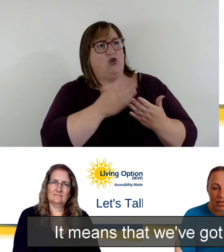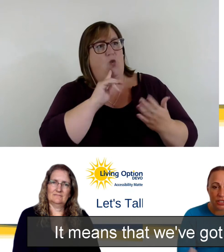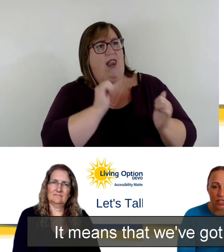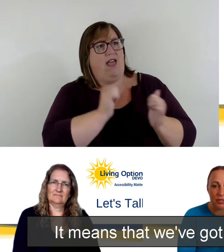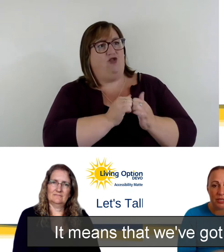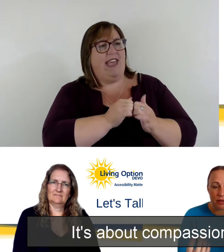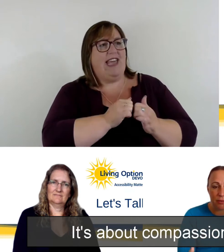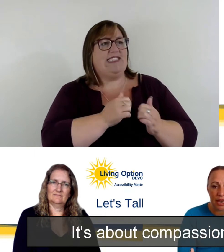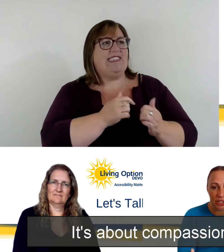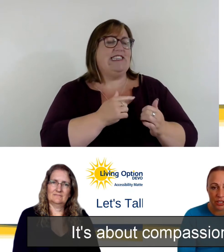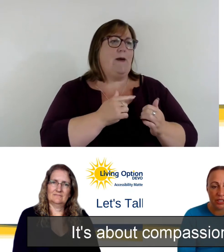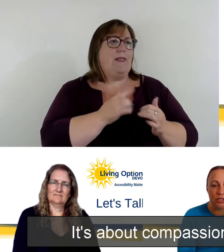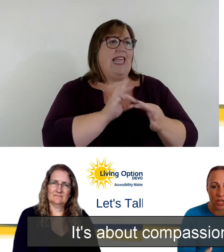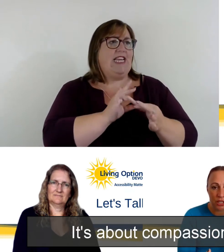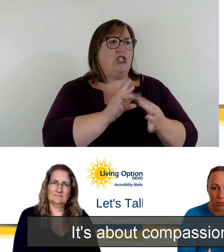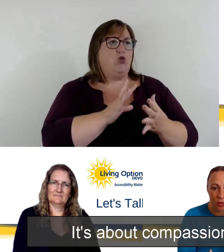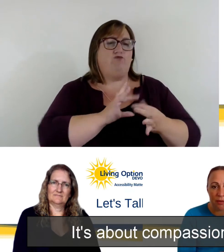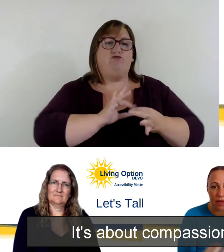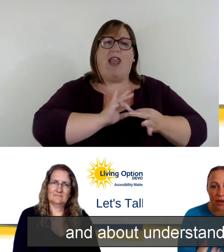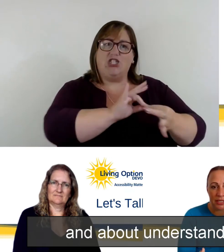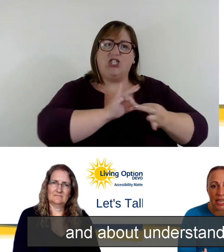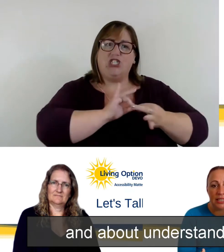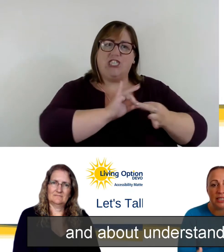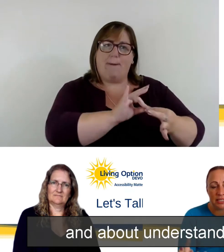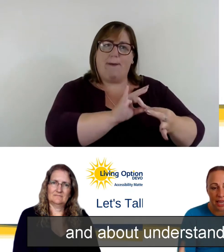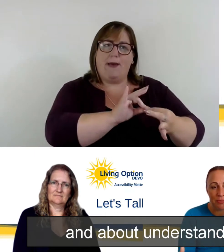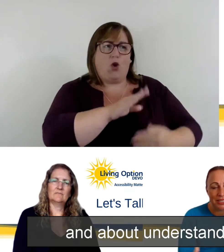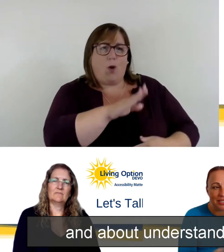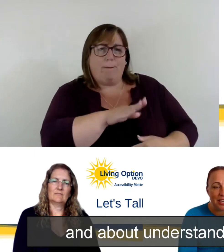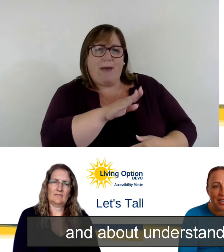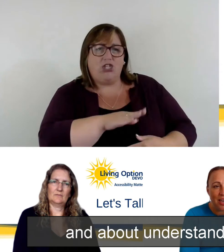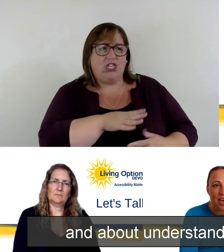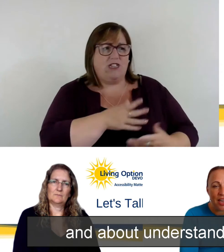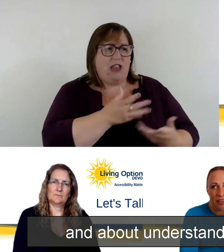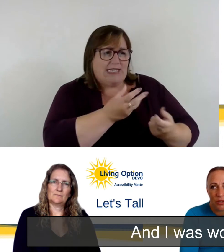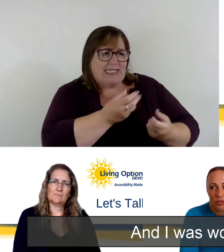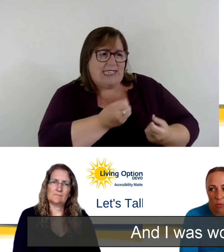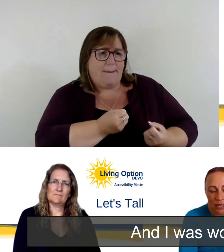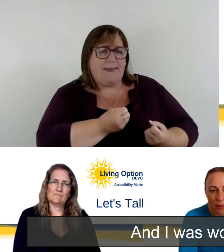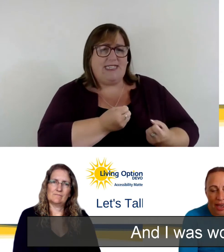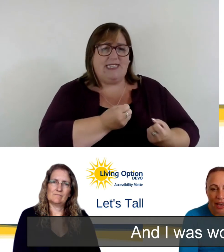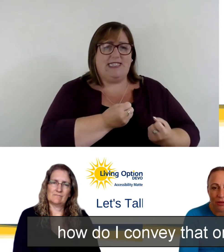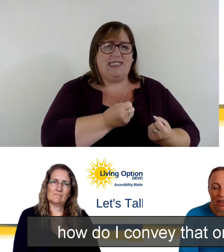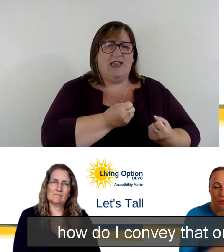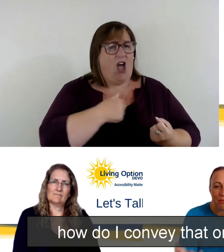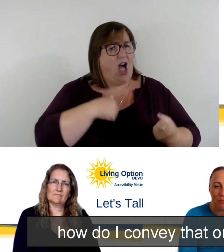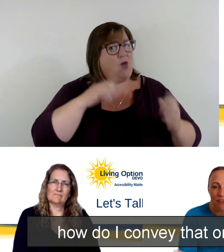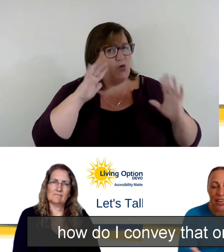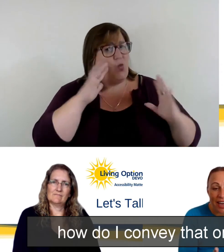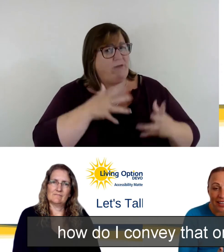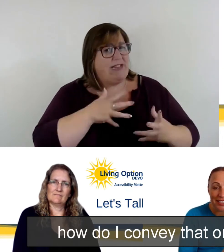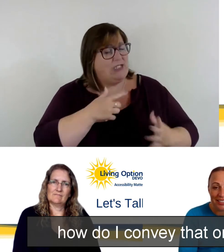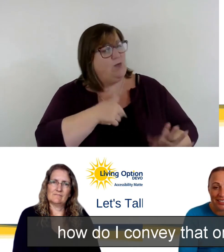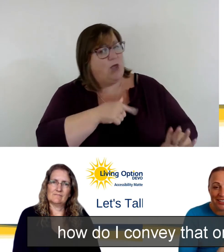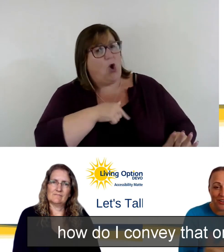equal relationship. It's about compassion and non-judgment and about understanding and acceptance. And I was worried about how do I